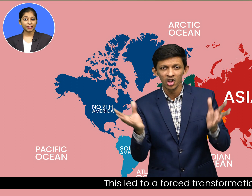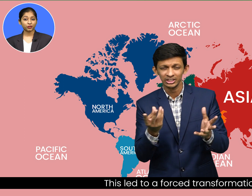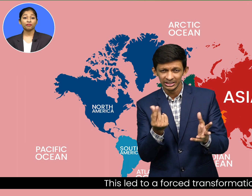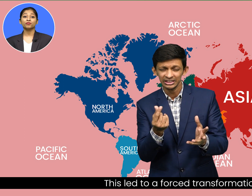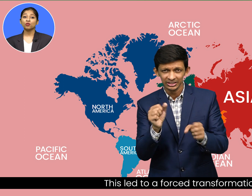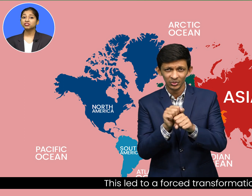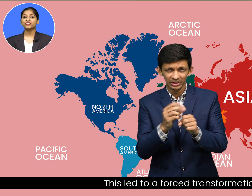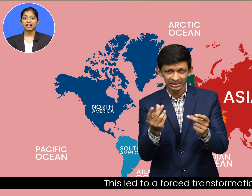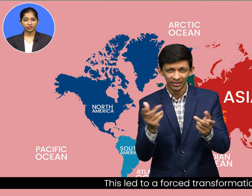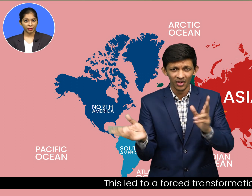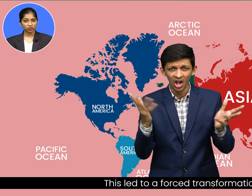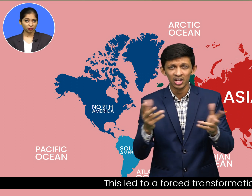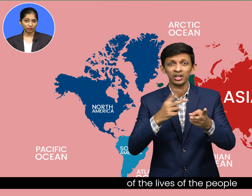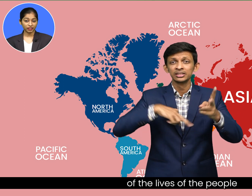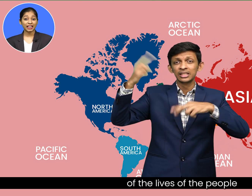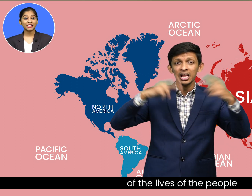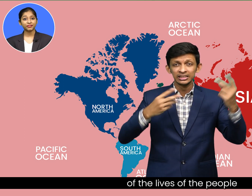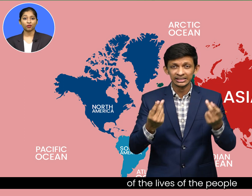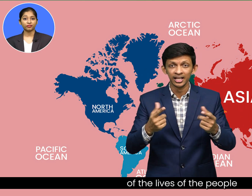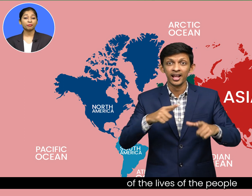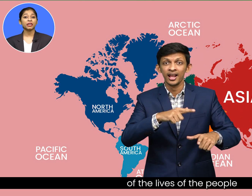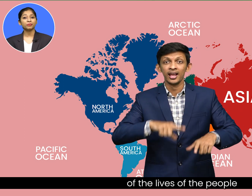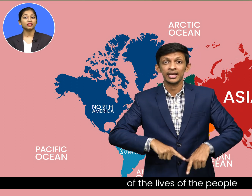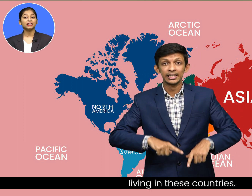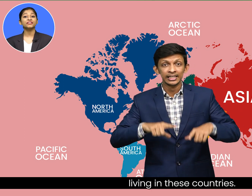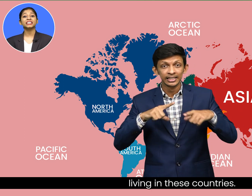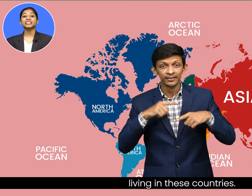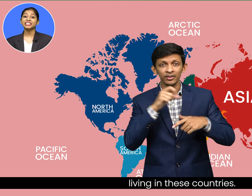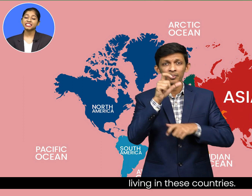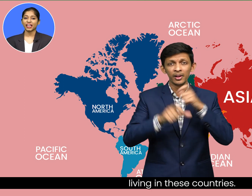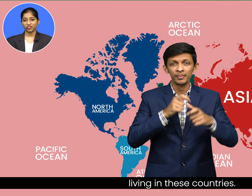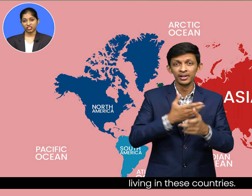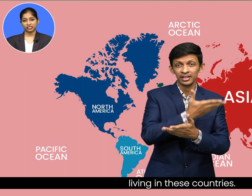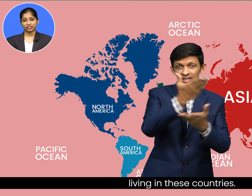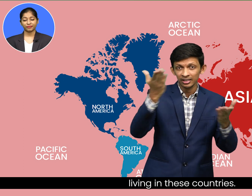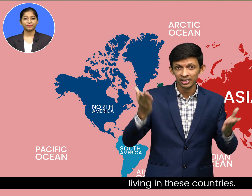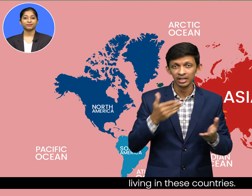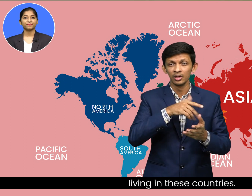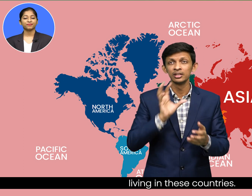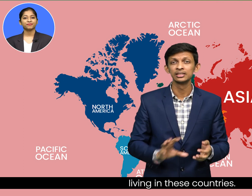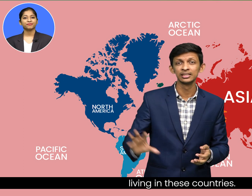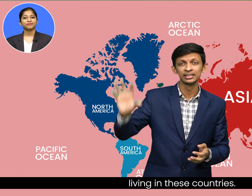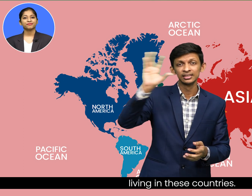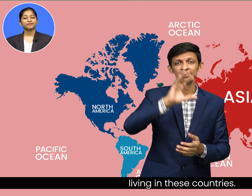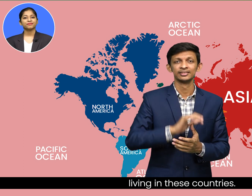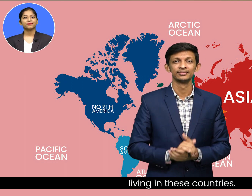This led to a forced transformation of the lives of the people living in these countries.